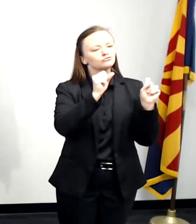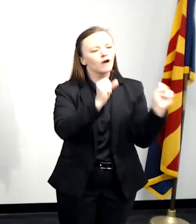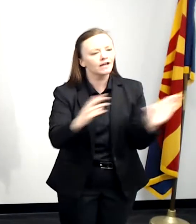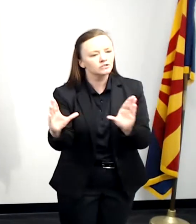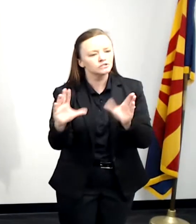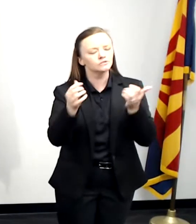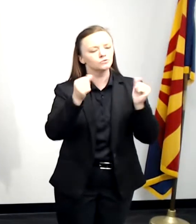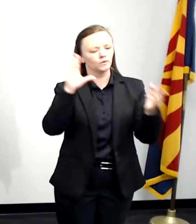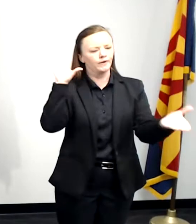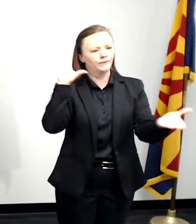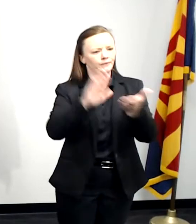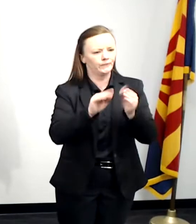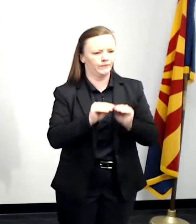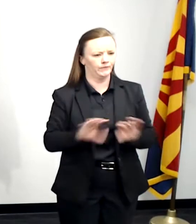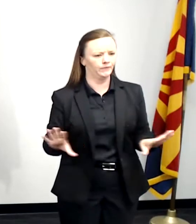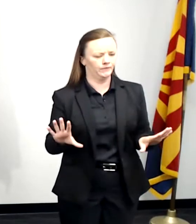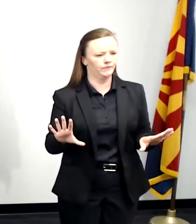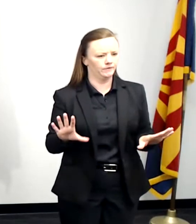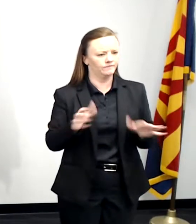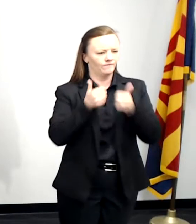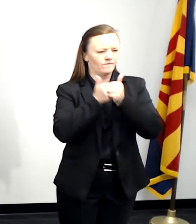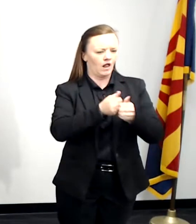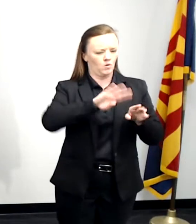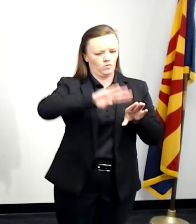we're seeing in our epi curve.